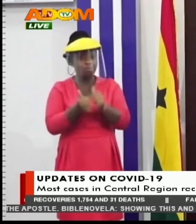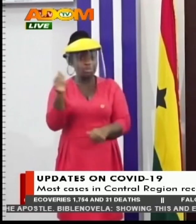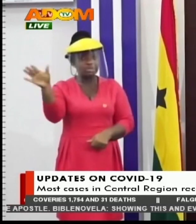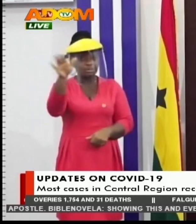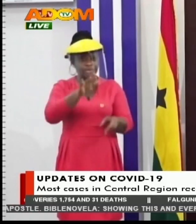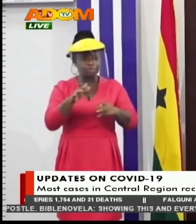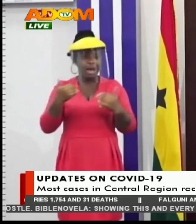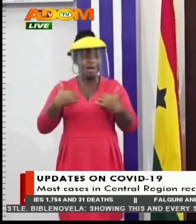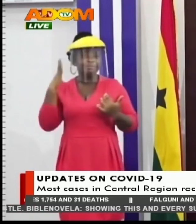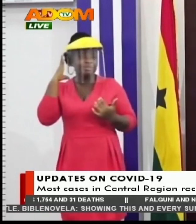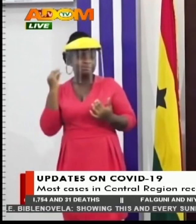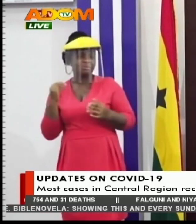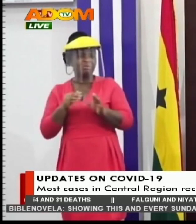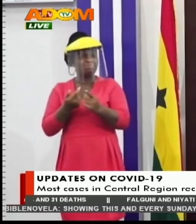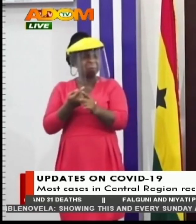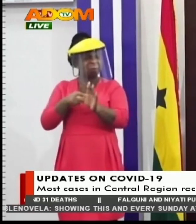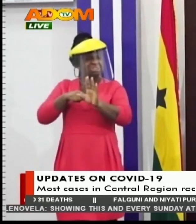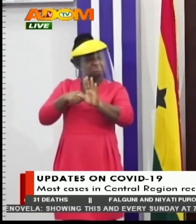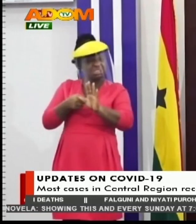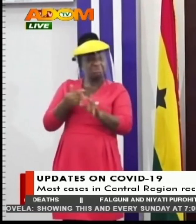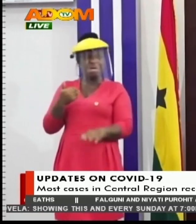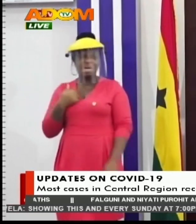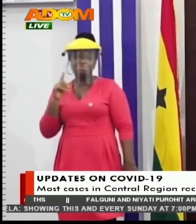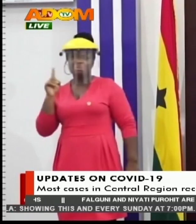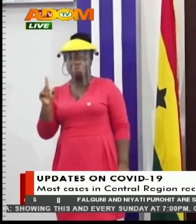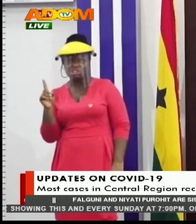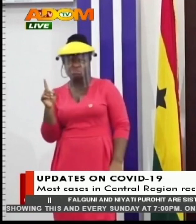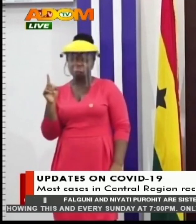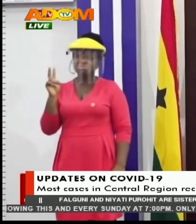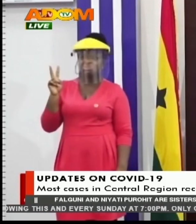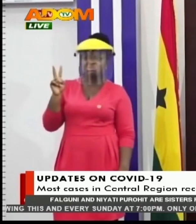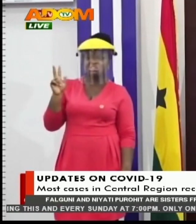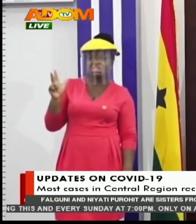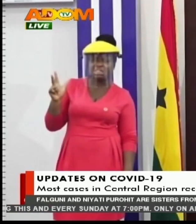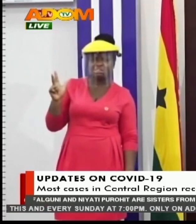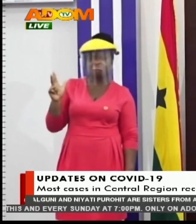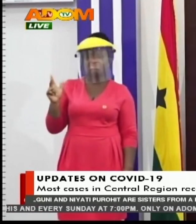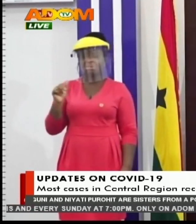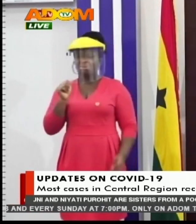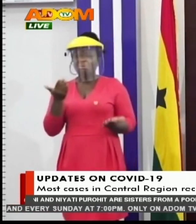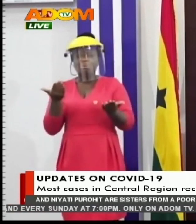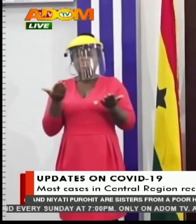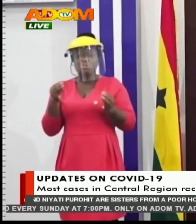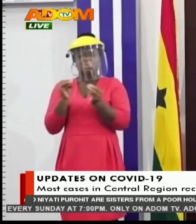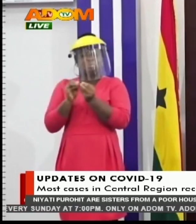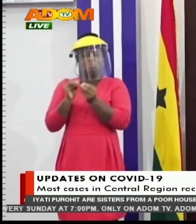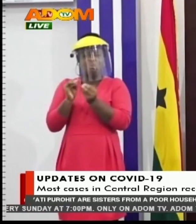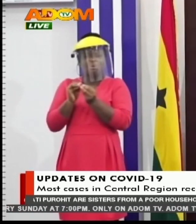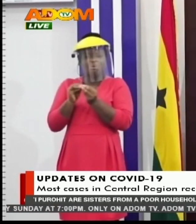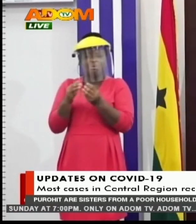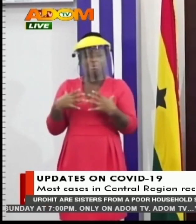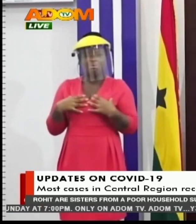expect more cases recovering. And so that's why you're having an exponential increase in the number of cases.